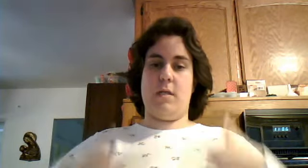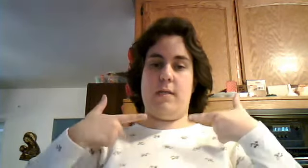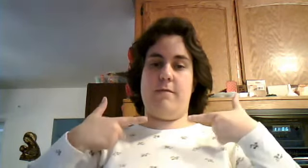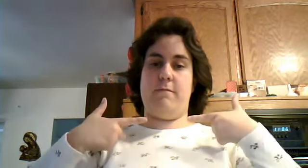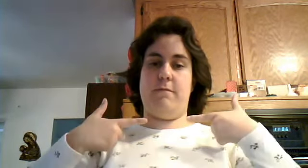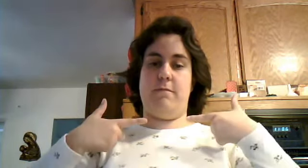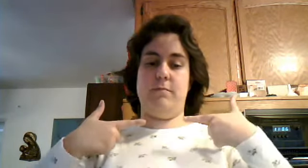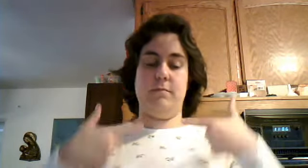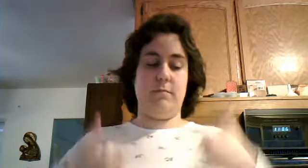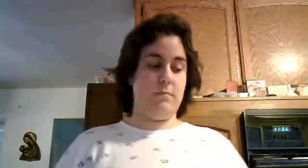Live.